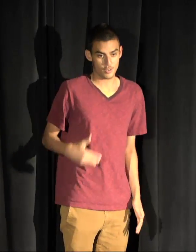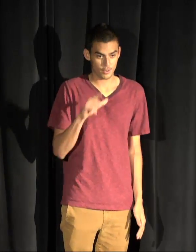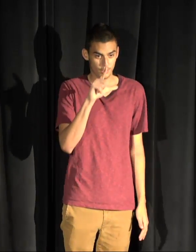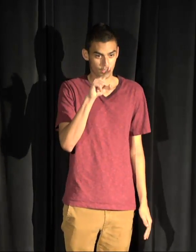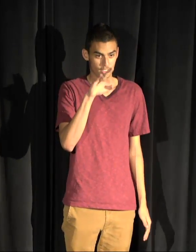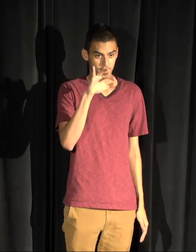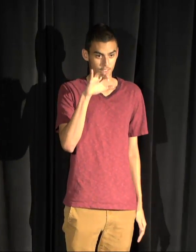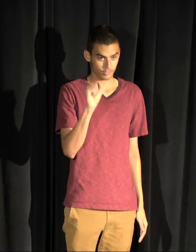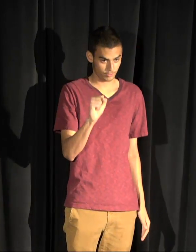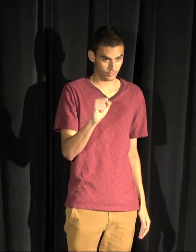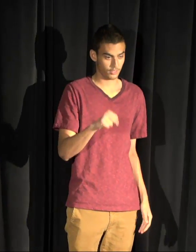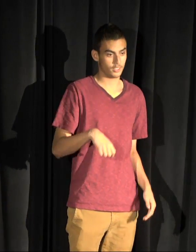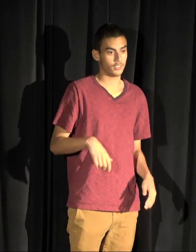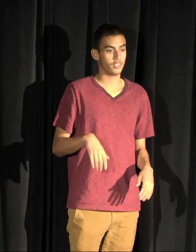Hello, I'm Luis.